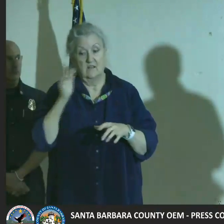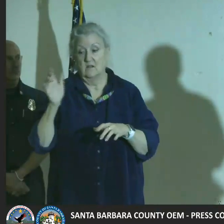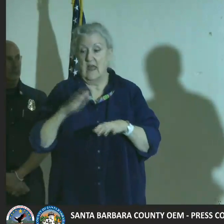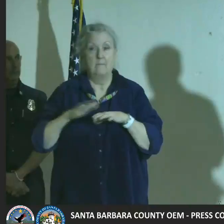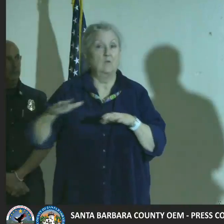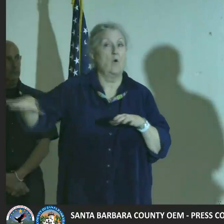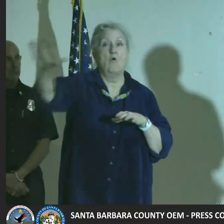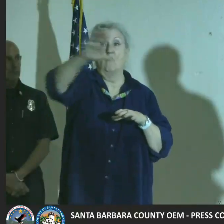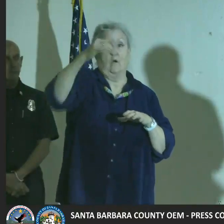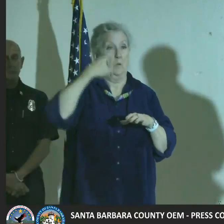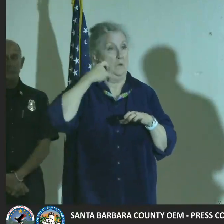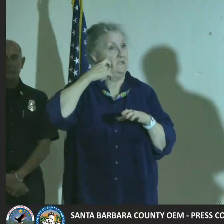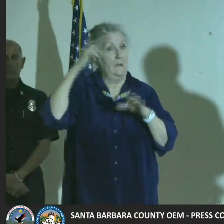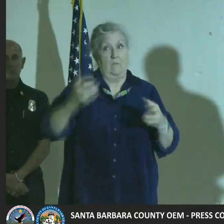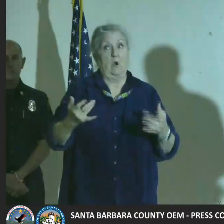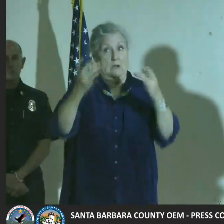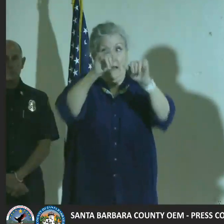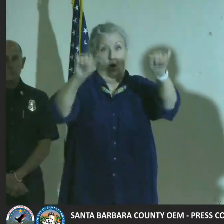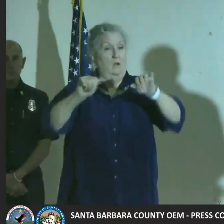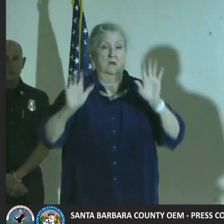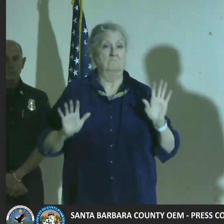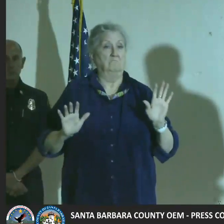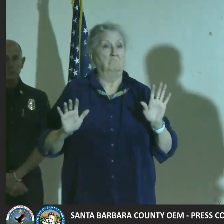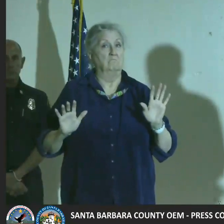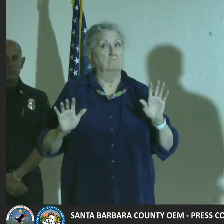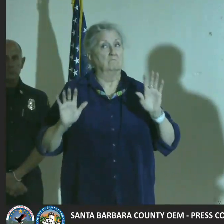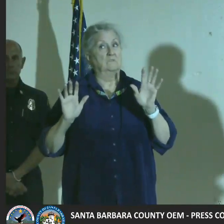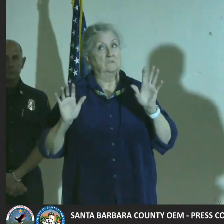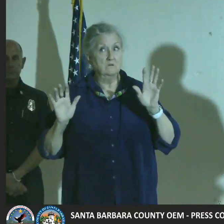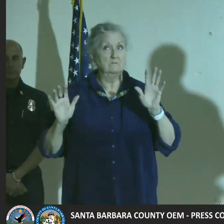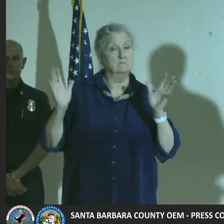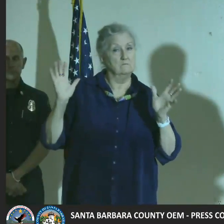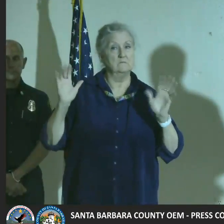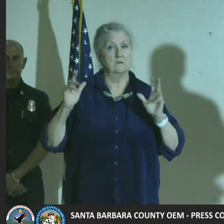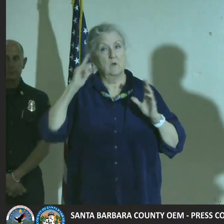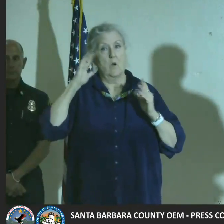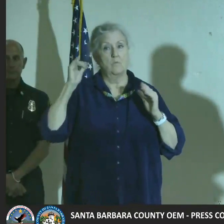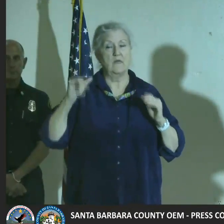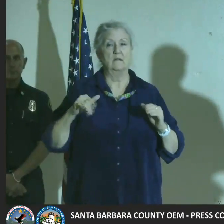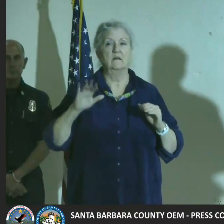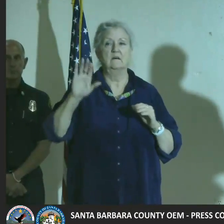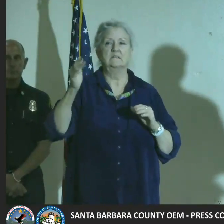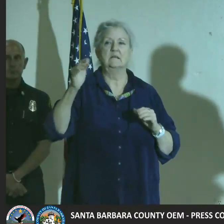occur over a recent burn area. So sometimes you have to hope for that.